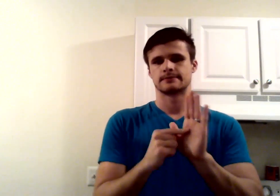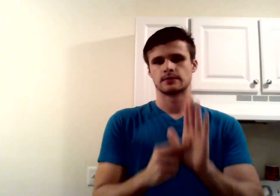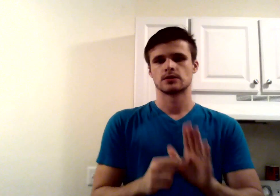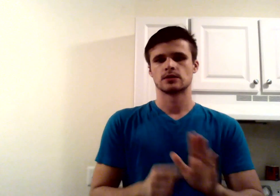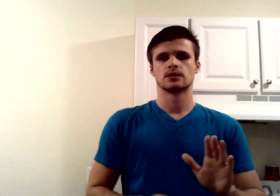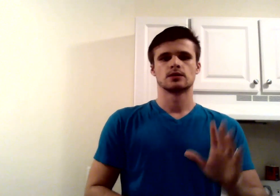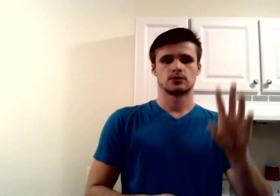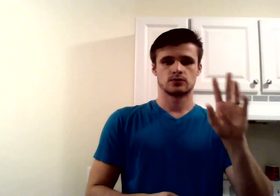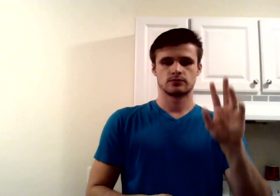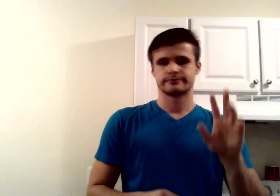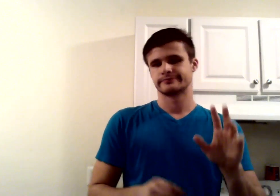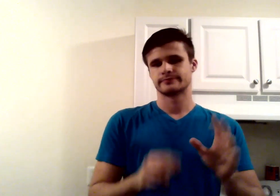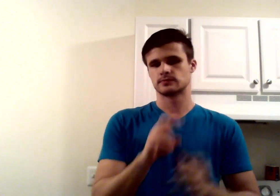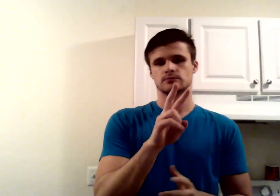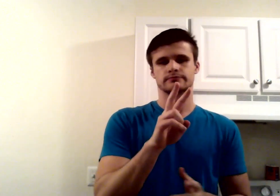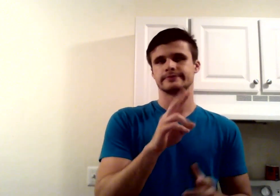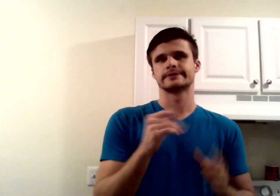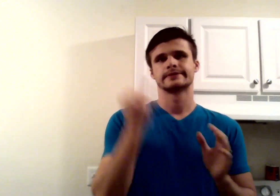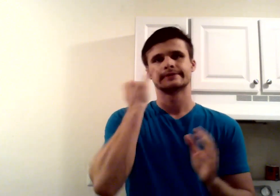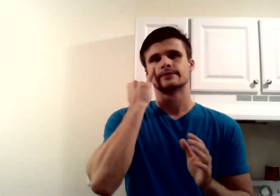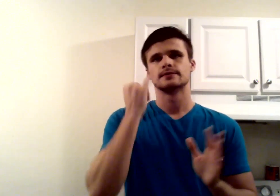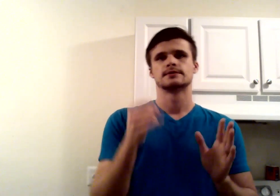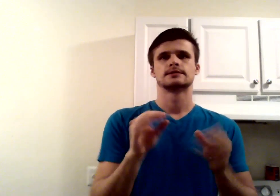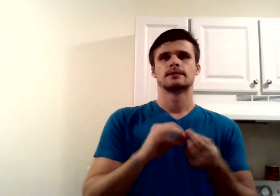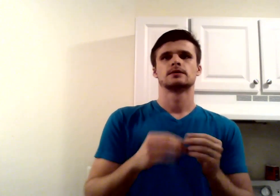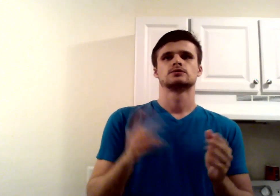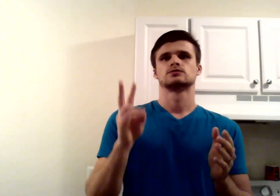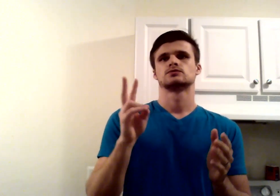from 20,000 to 30,000. So, I write